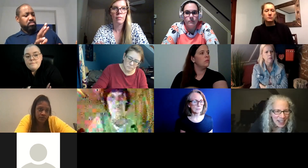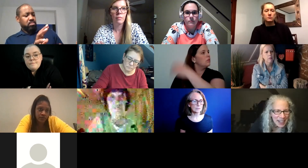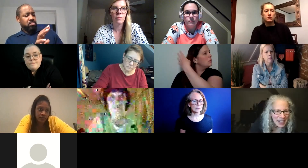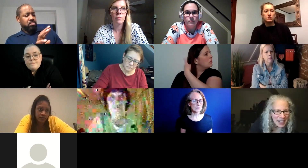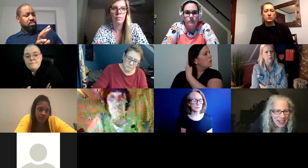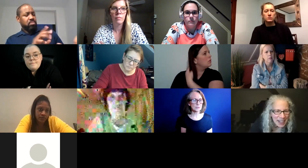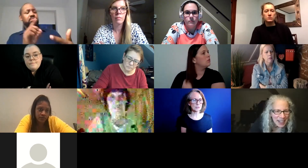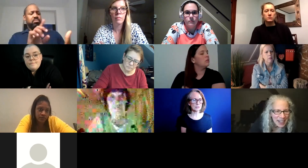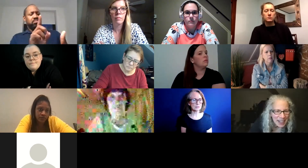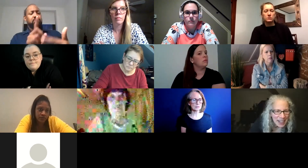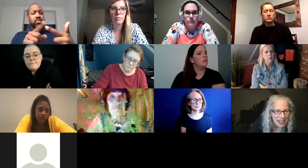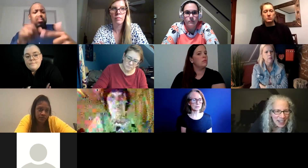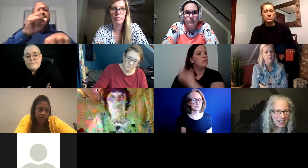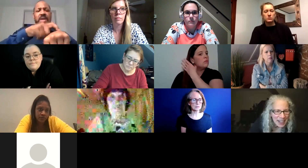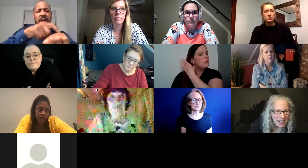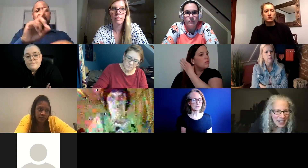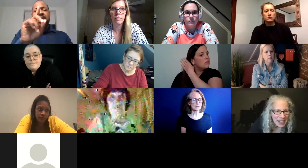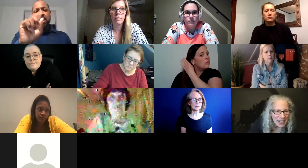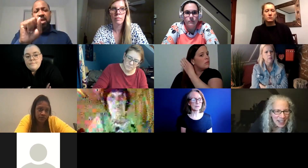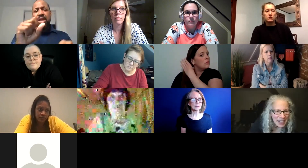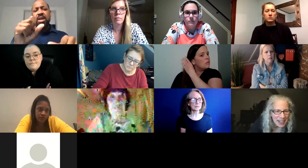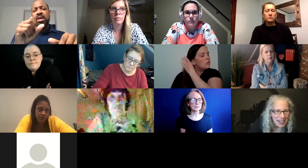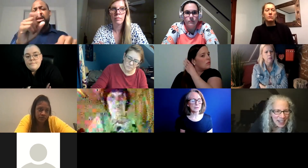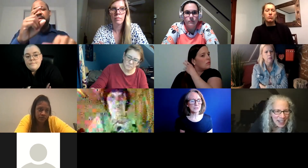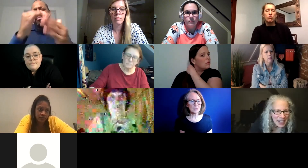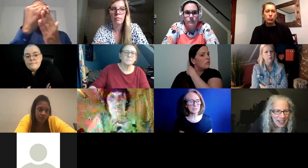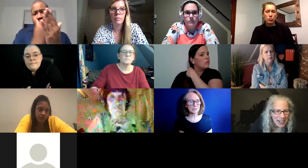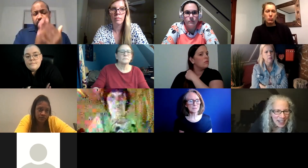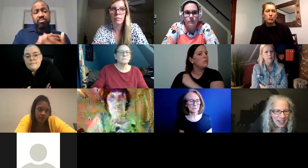What else was I gonna? Oh yeah, a time and date.